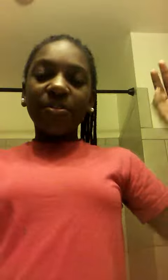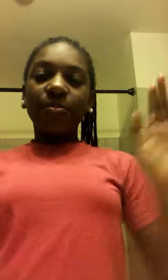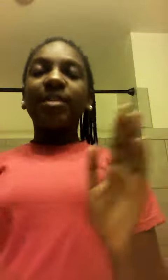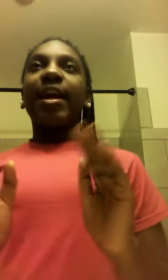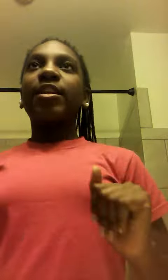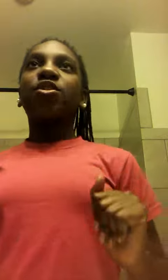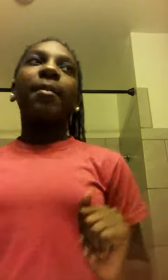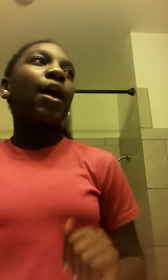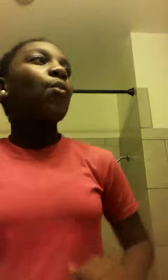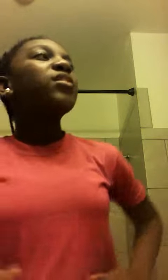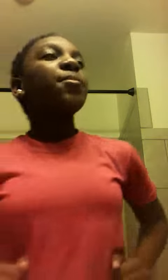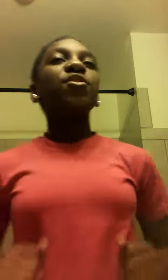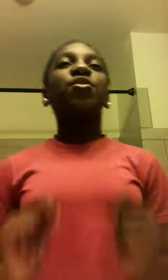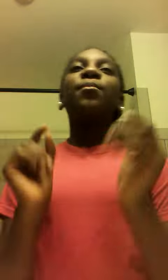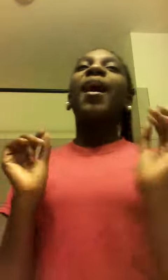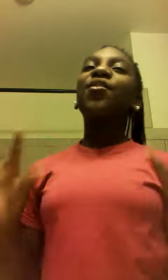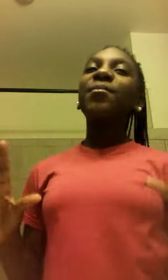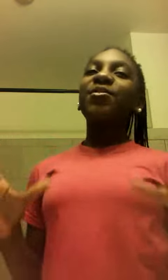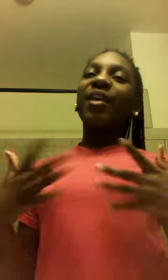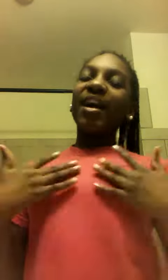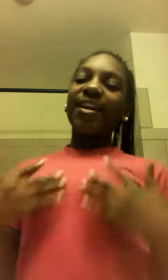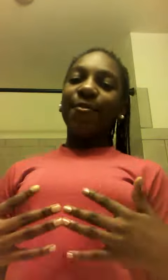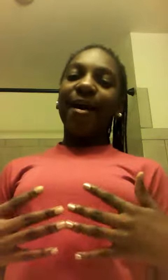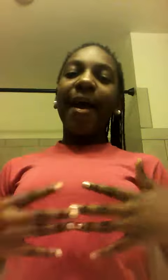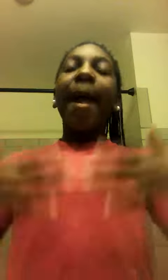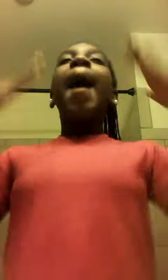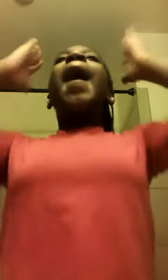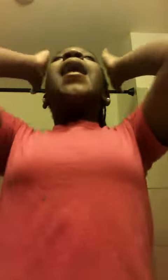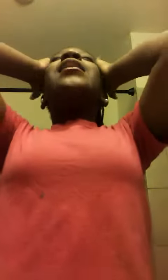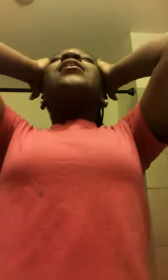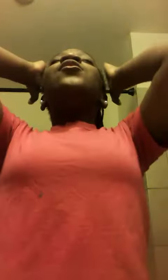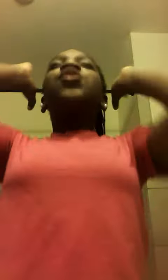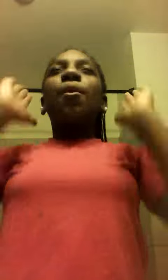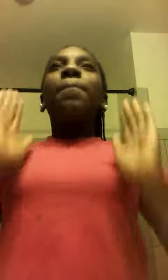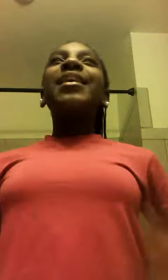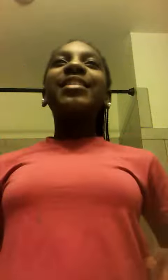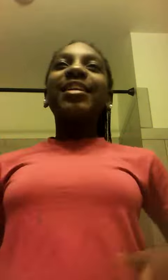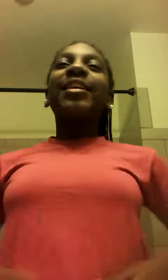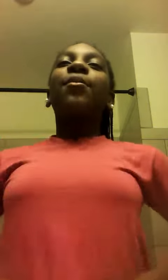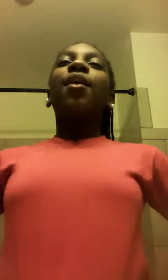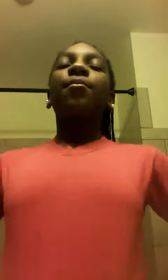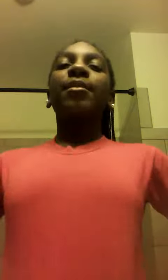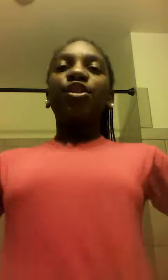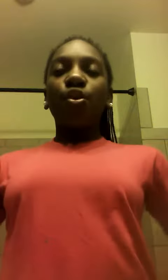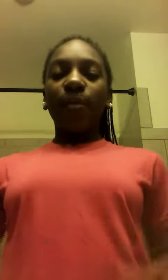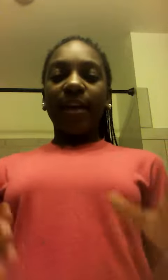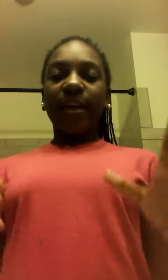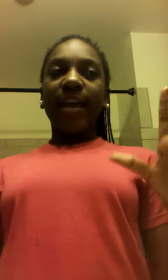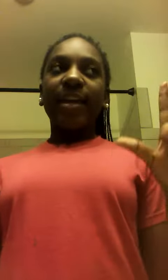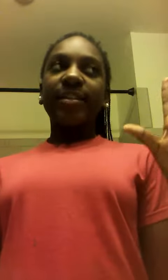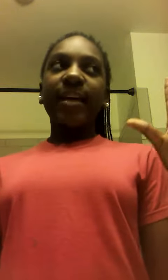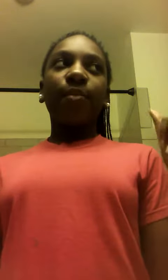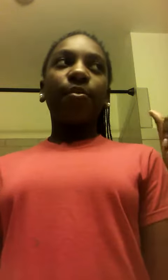YouTube, this lighting is so bad. What's up, YouTube? I will be doing a giveaway. So basically what I will be doing is I will